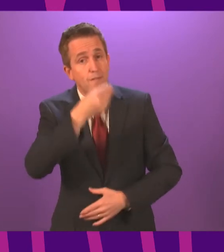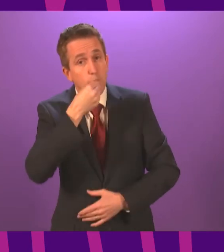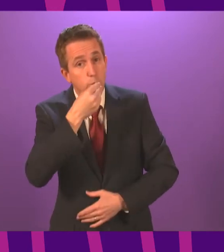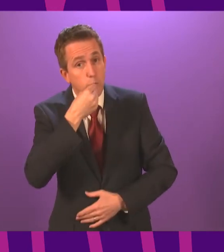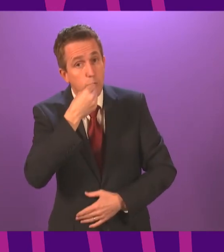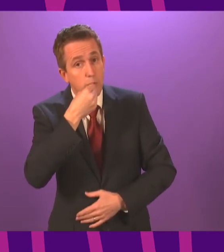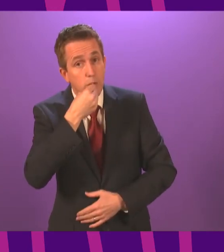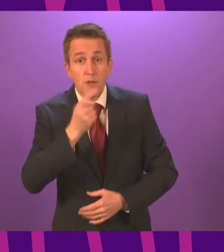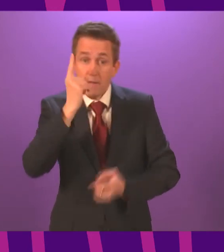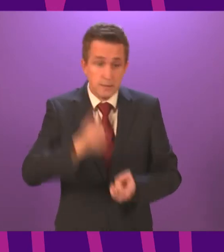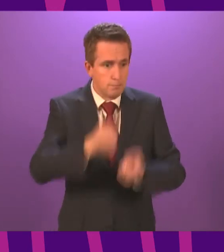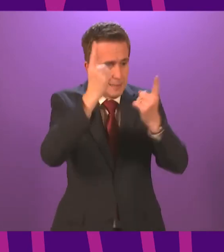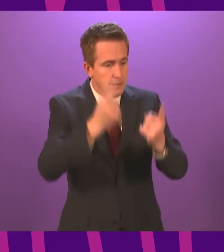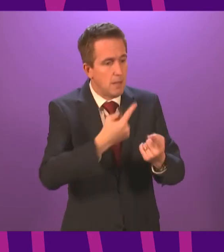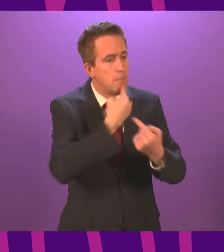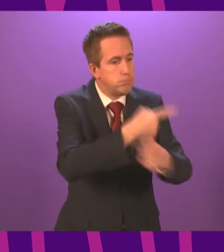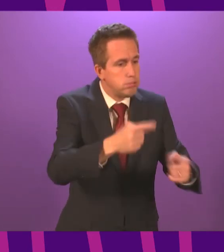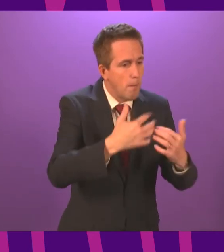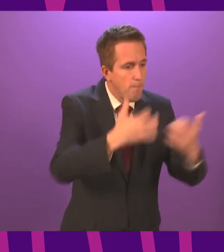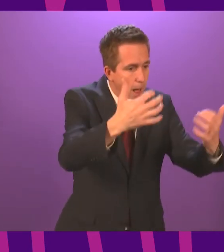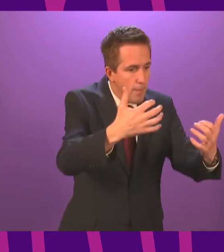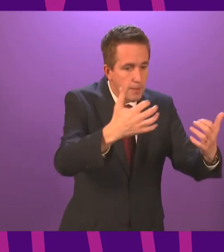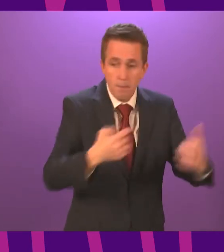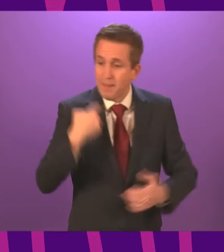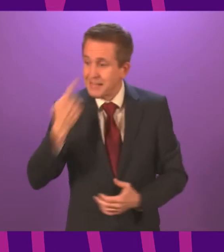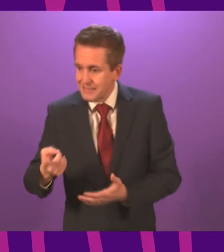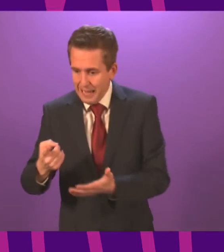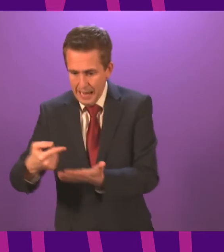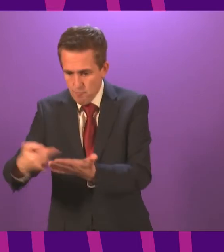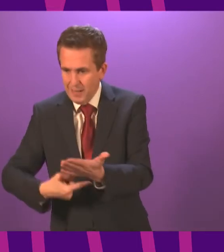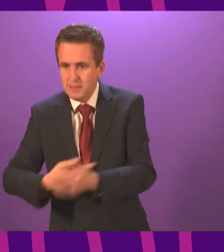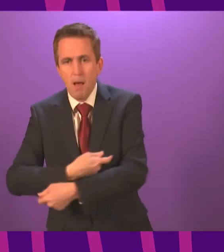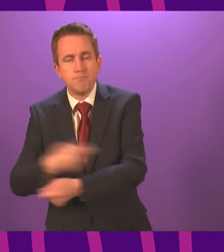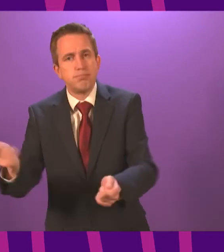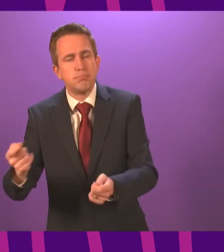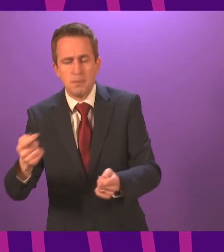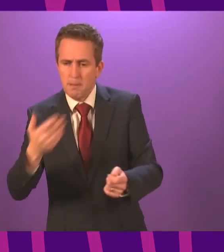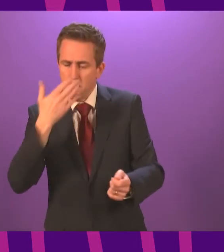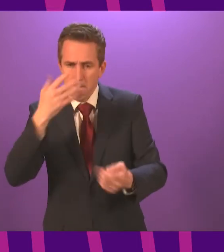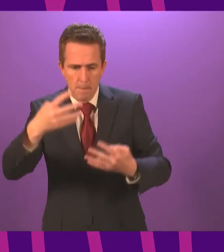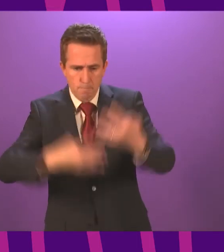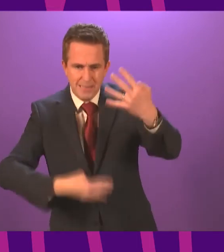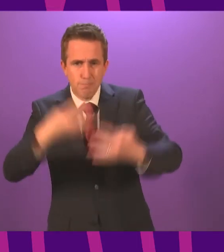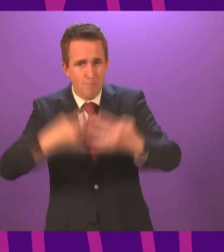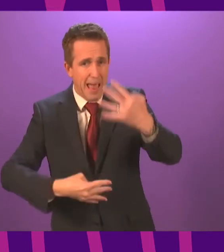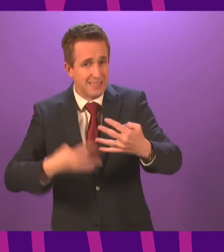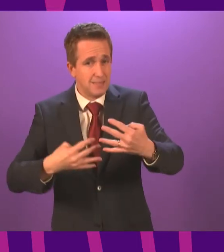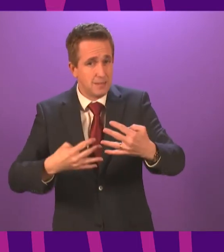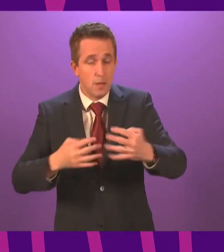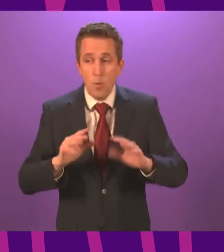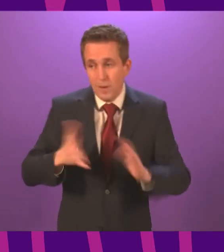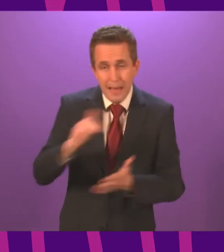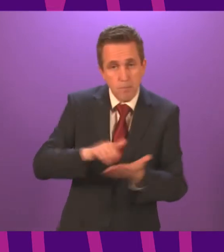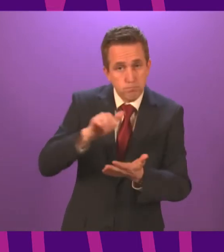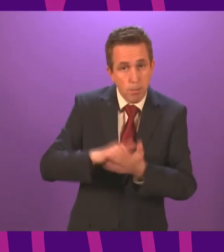one thing to Parliament, but her regulations did another. And, Presiding Officer, our fear is, without adequate scrutiny, we will see a repeat when it